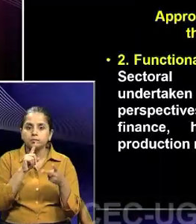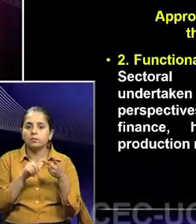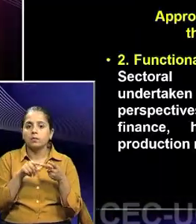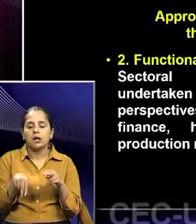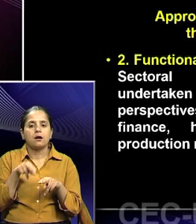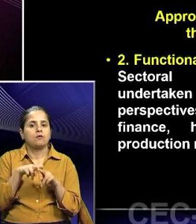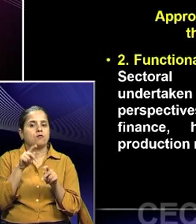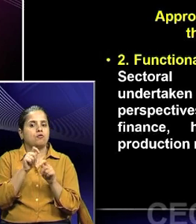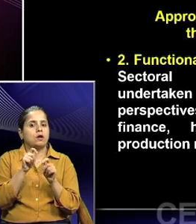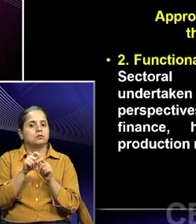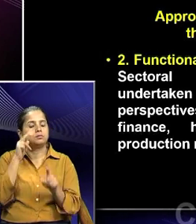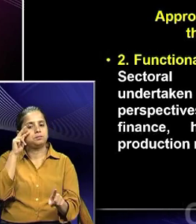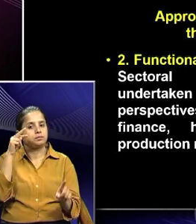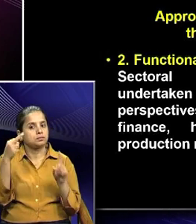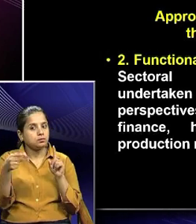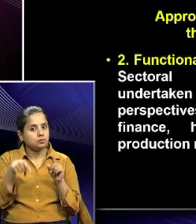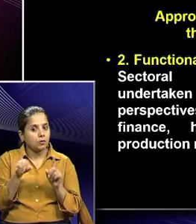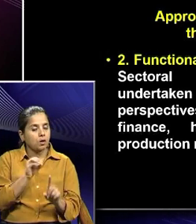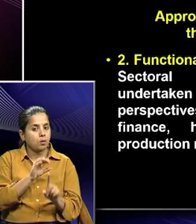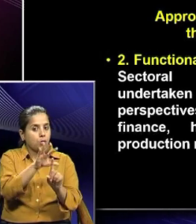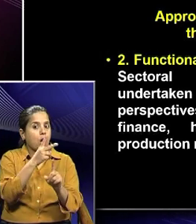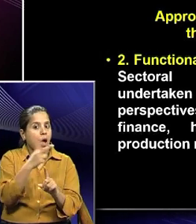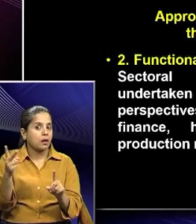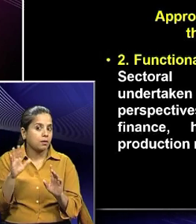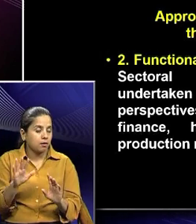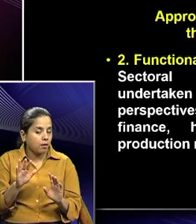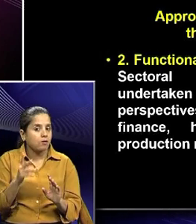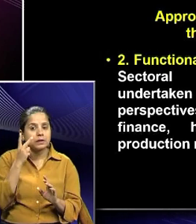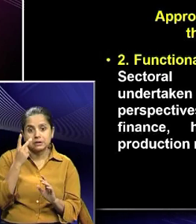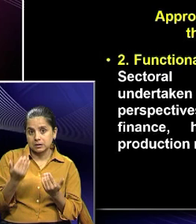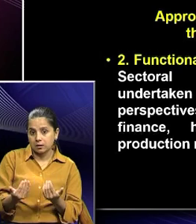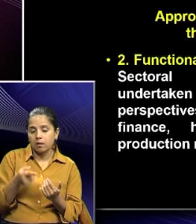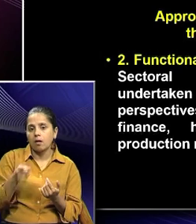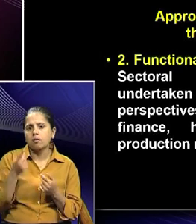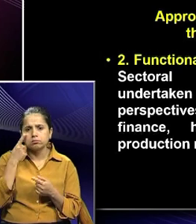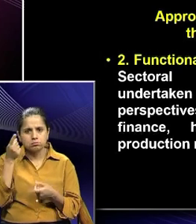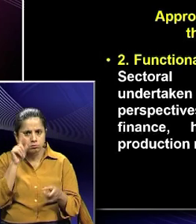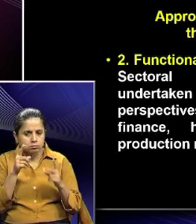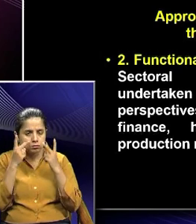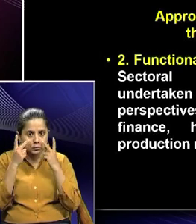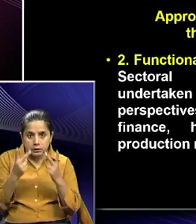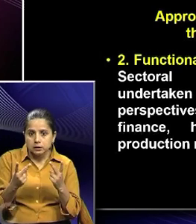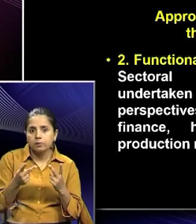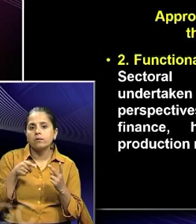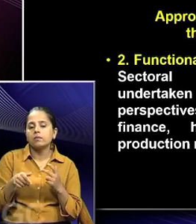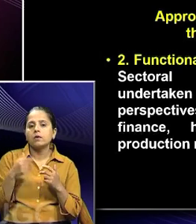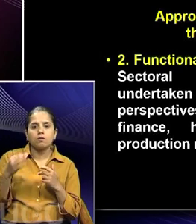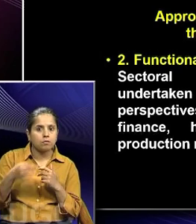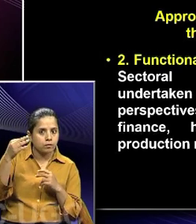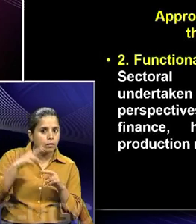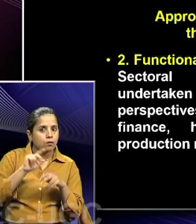functional perspective approach. This is another approach to facilitate the analysis in order to implement forward